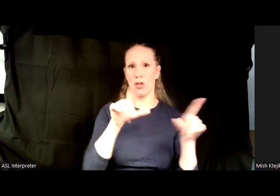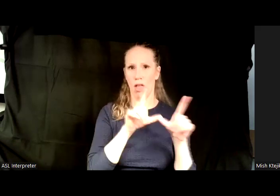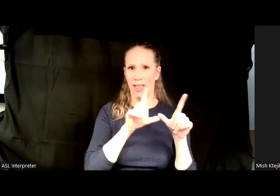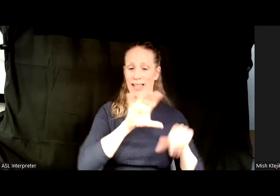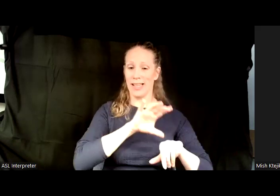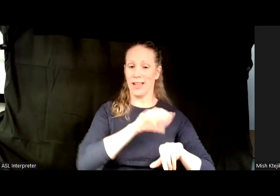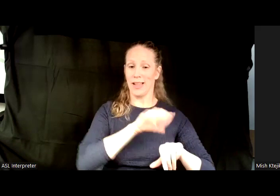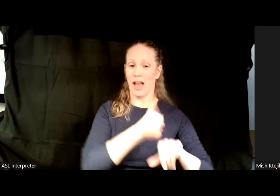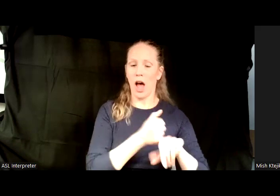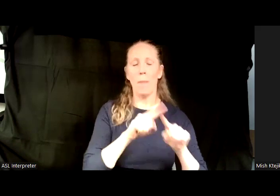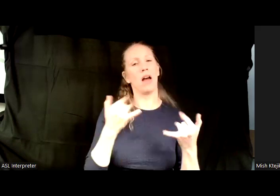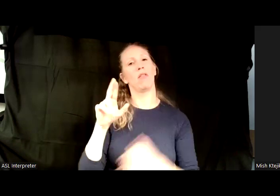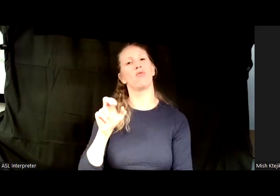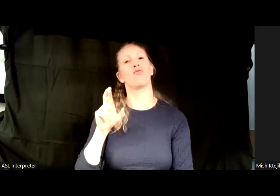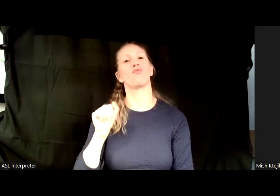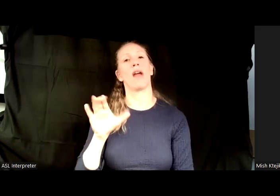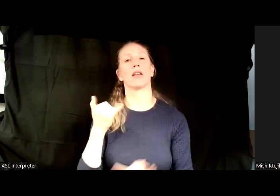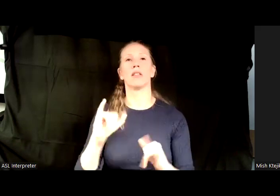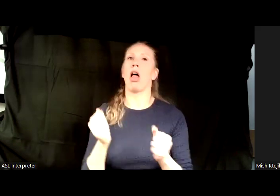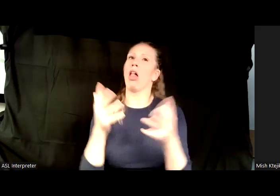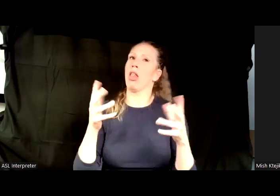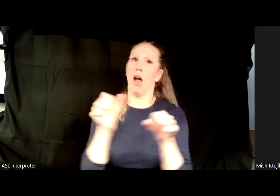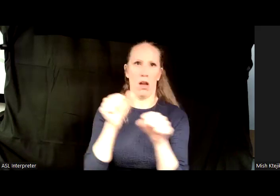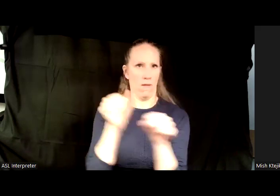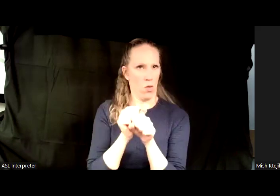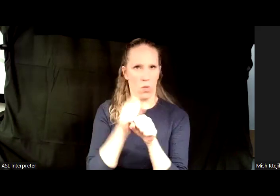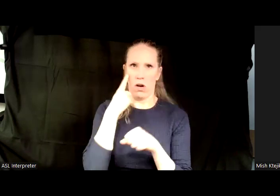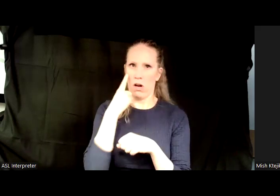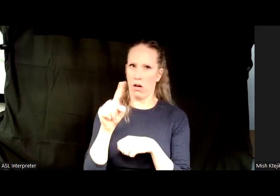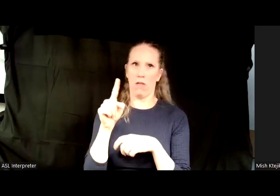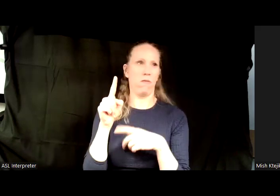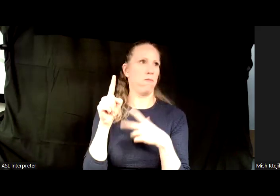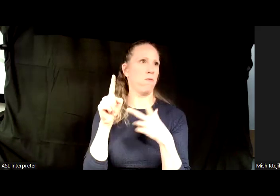still have a lot of work to do coming up with supervision and,